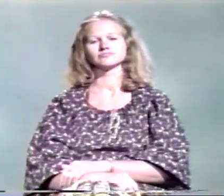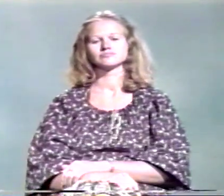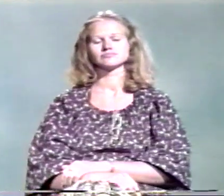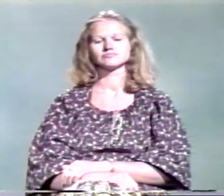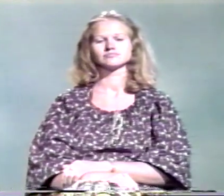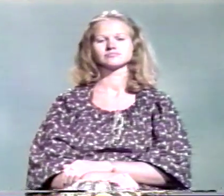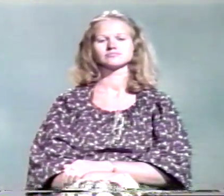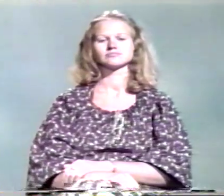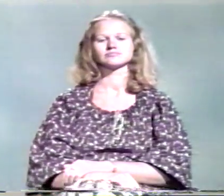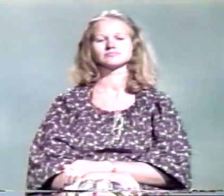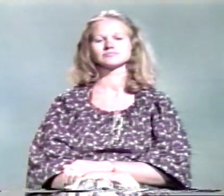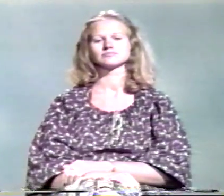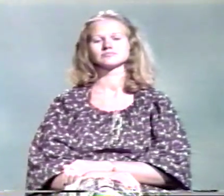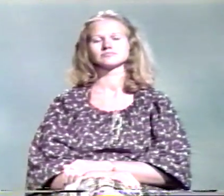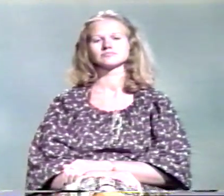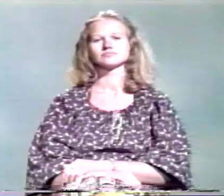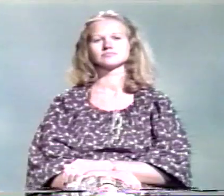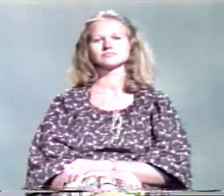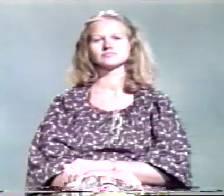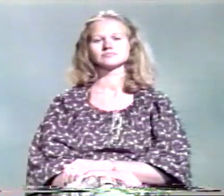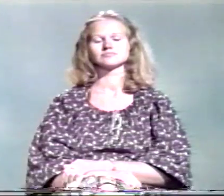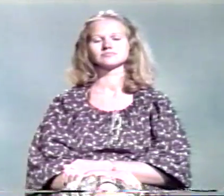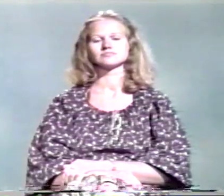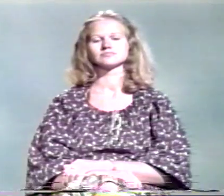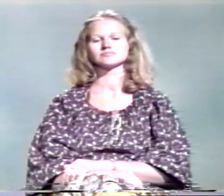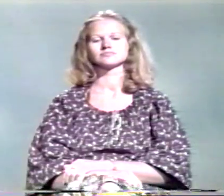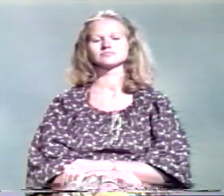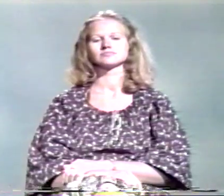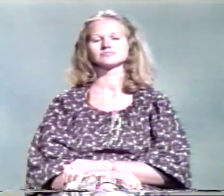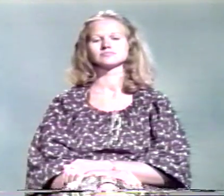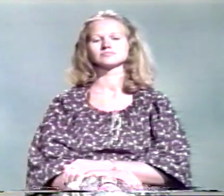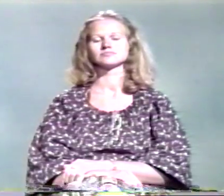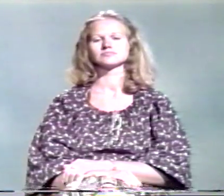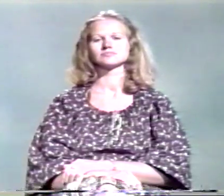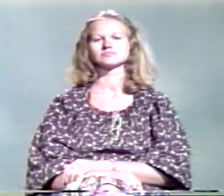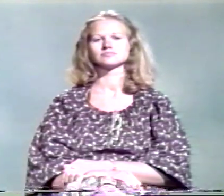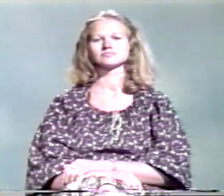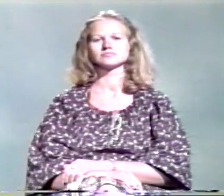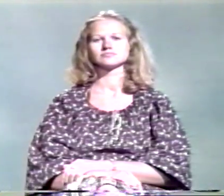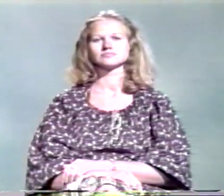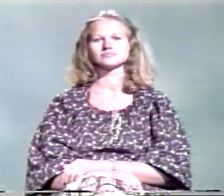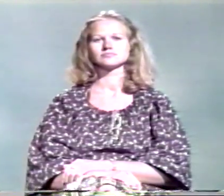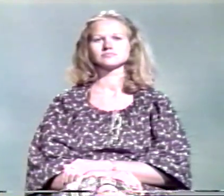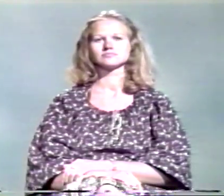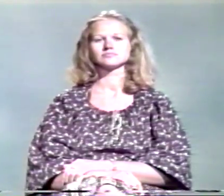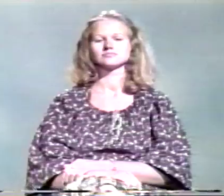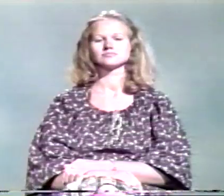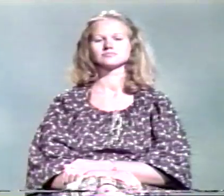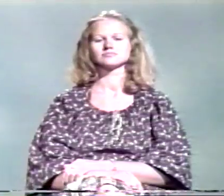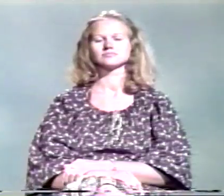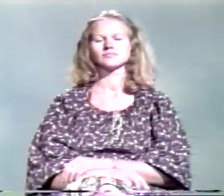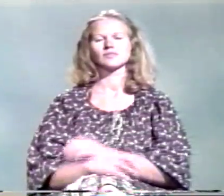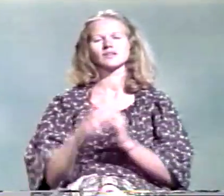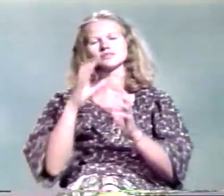I was fascinated. People were throwing frisbees. There were people walking in pairs one way and another.